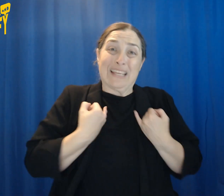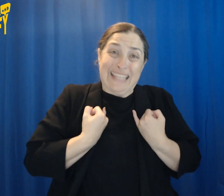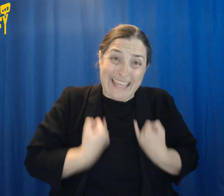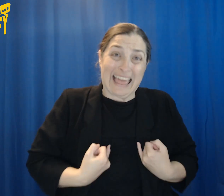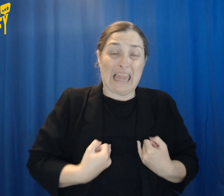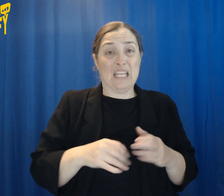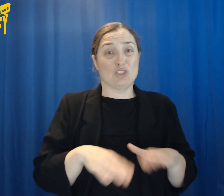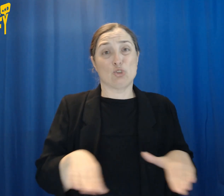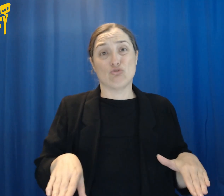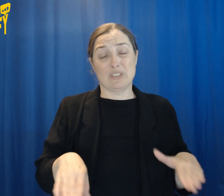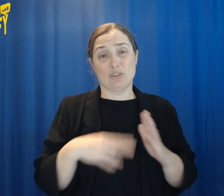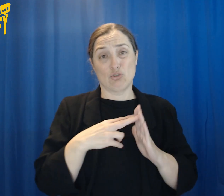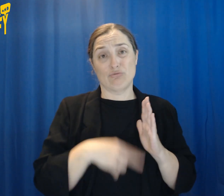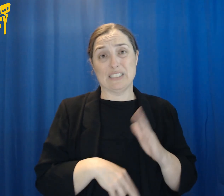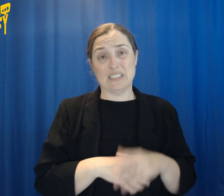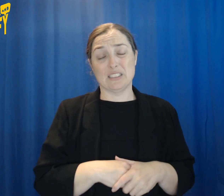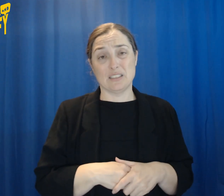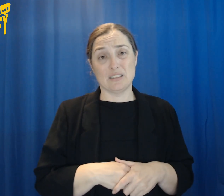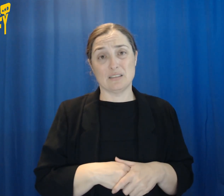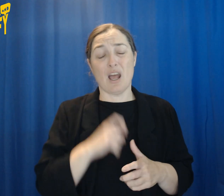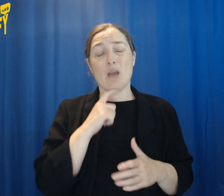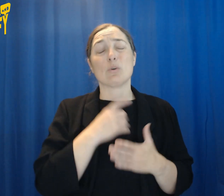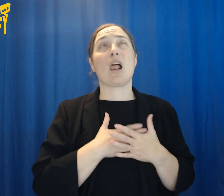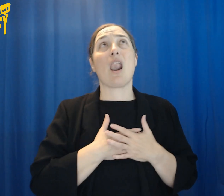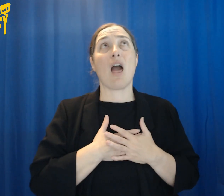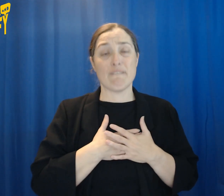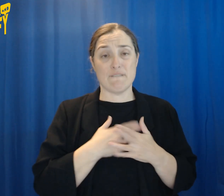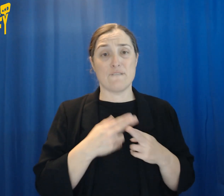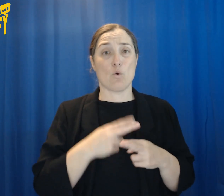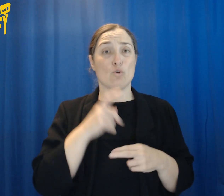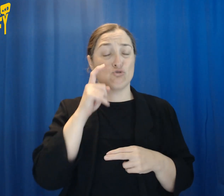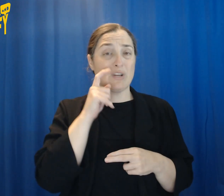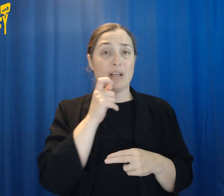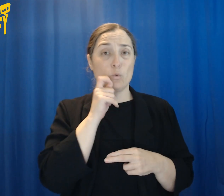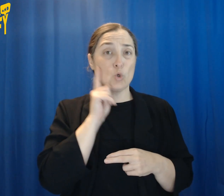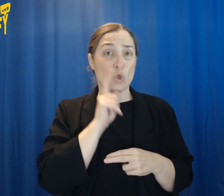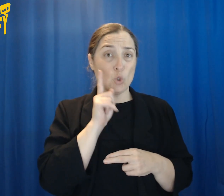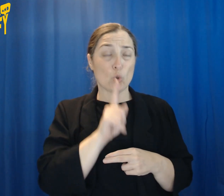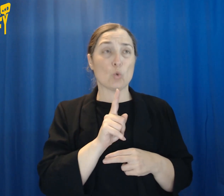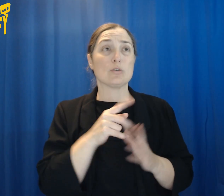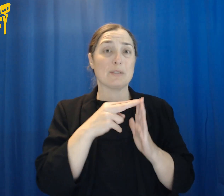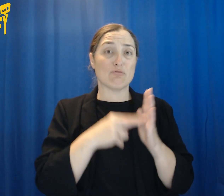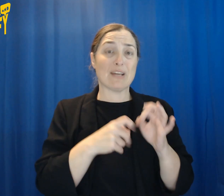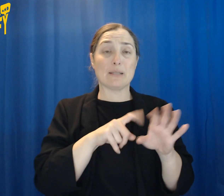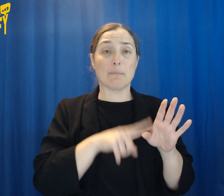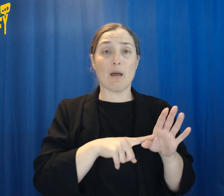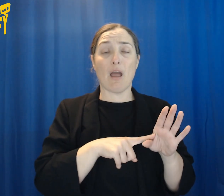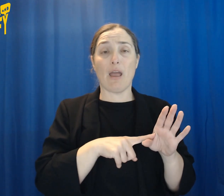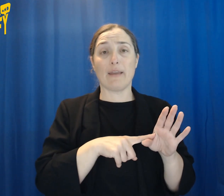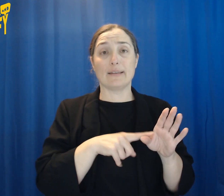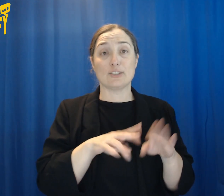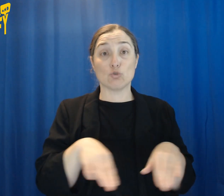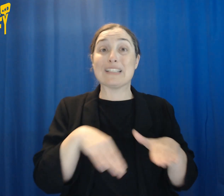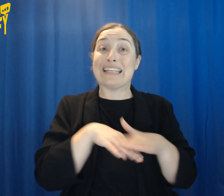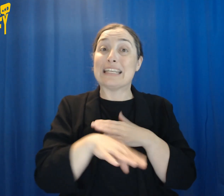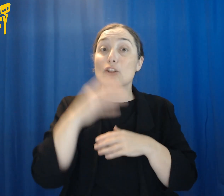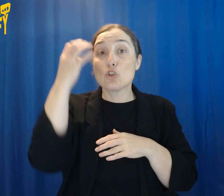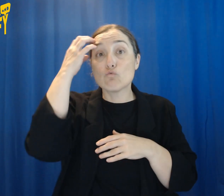love Strange Little Girl to be read by people like kids in the Royal Children's Hospital. I'm really trying to make that